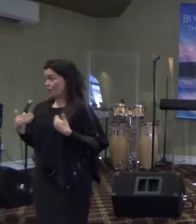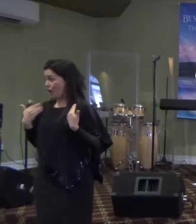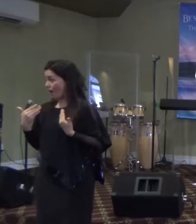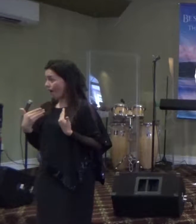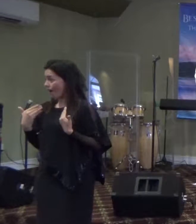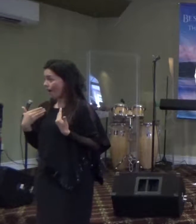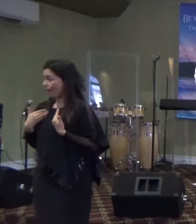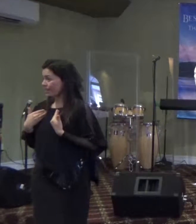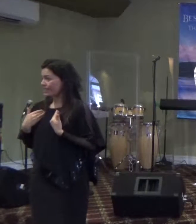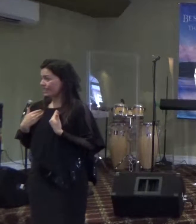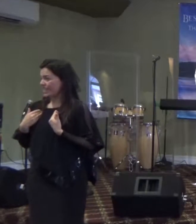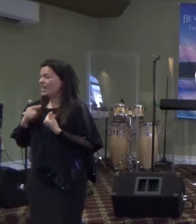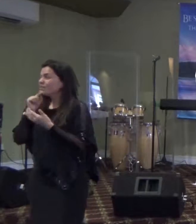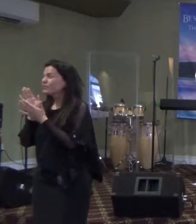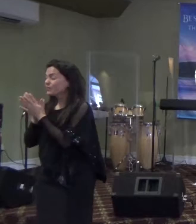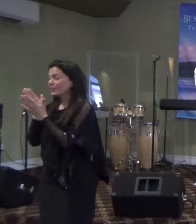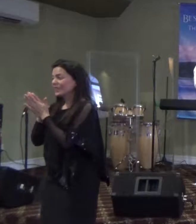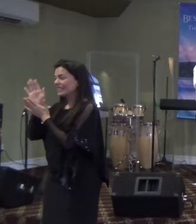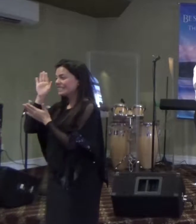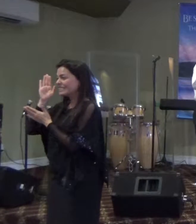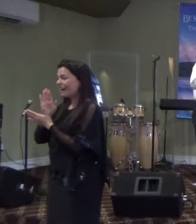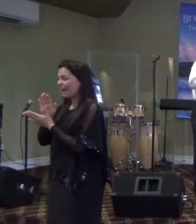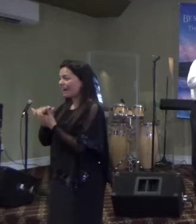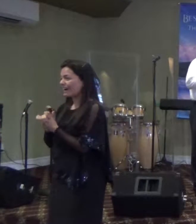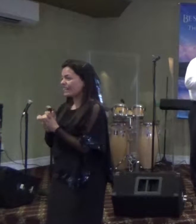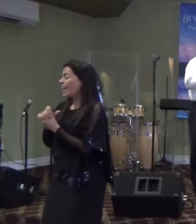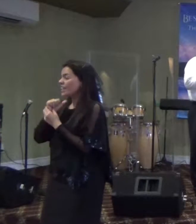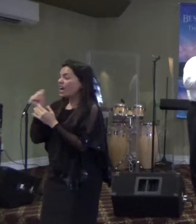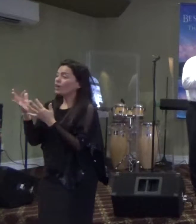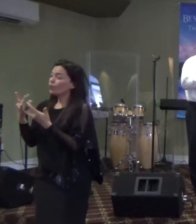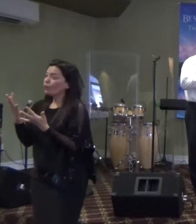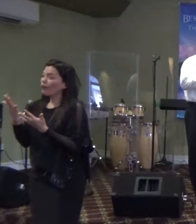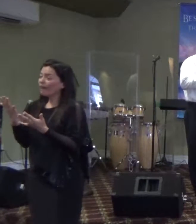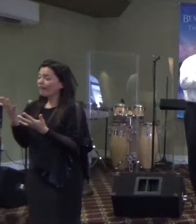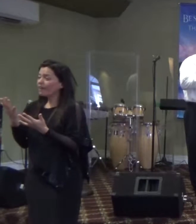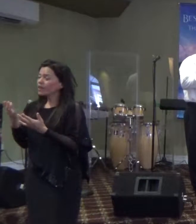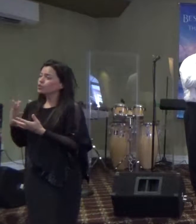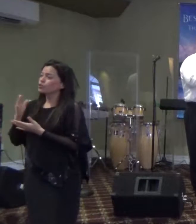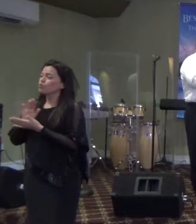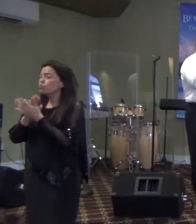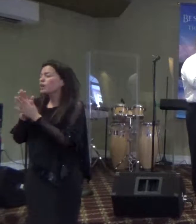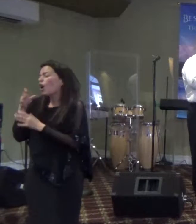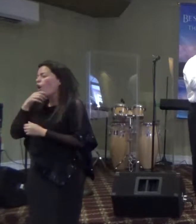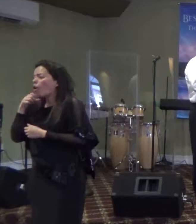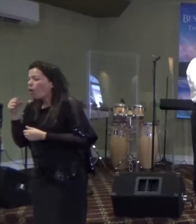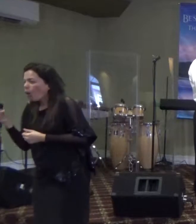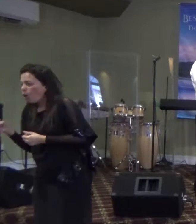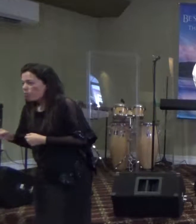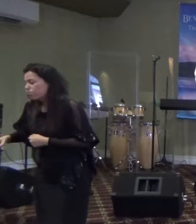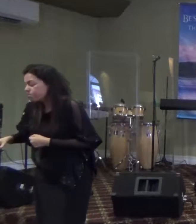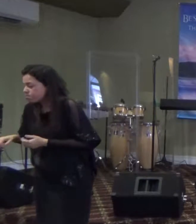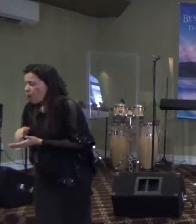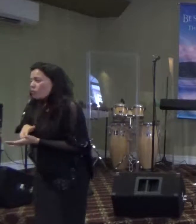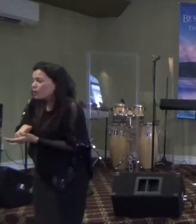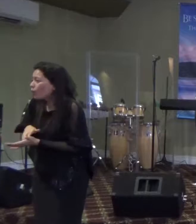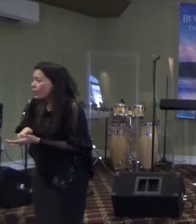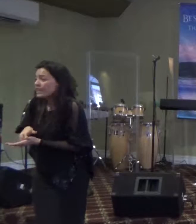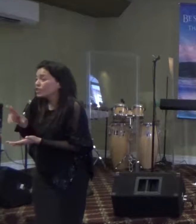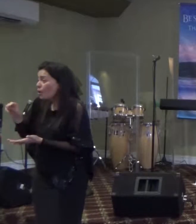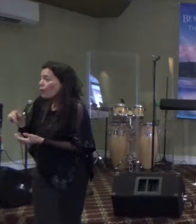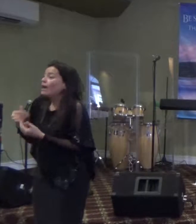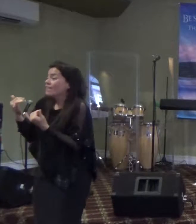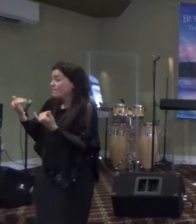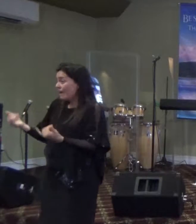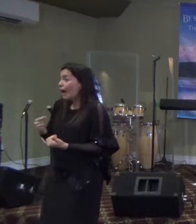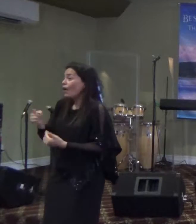come. Acuérdate de tu creador. Remember your creator. Está diciendo, acuérdate que eres una criatura. He's telling them that remember